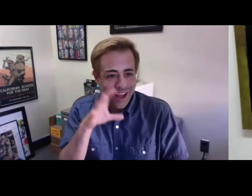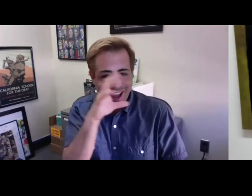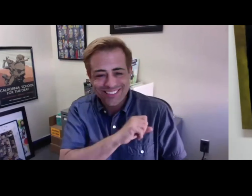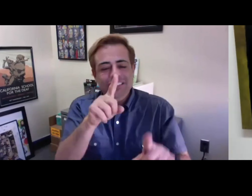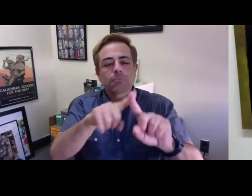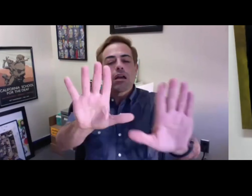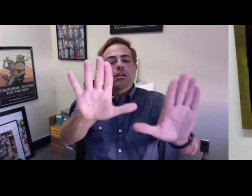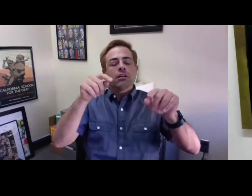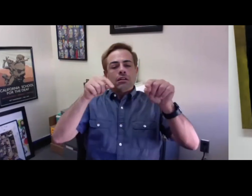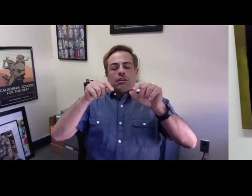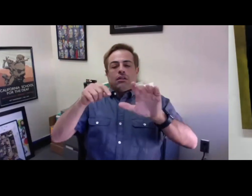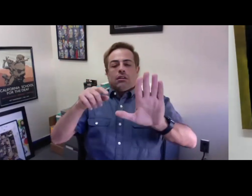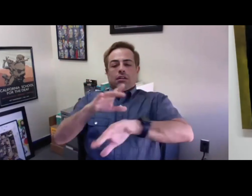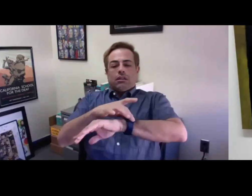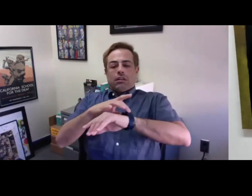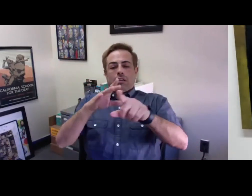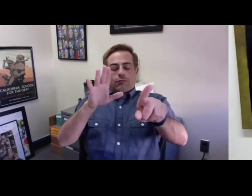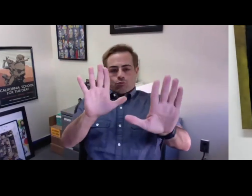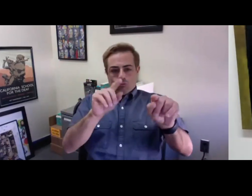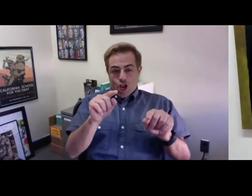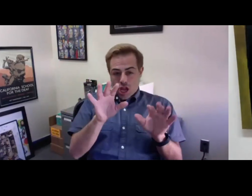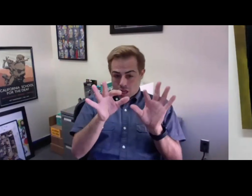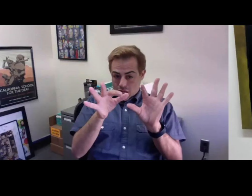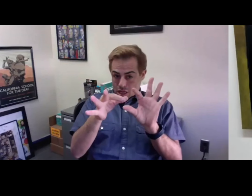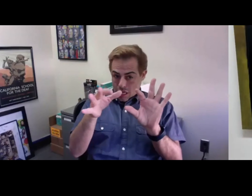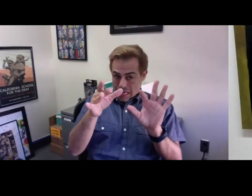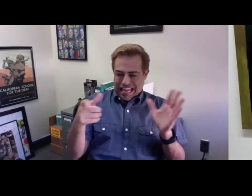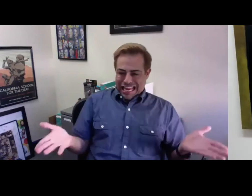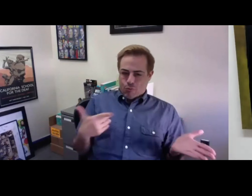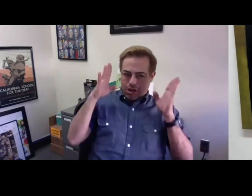written English. Well, I guess you might have to Google that, but